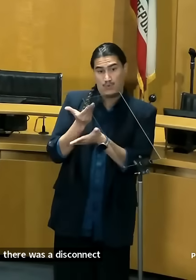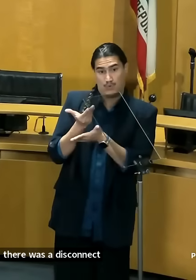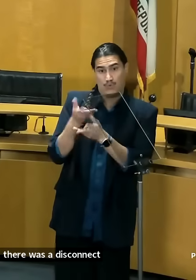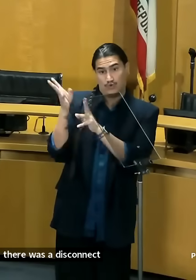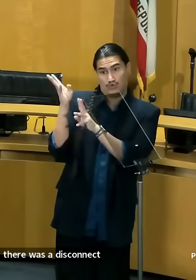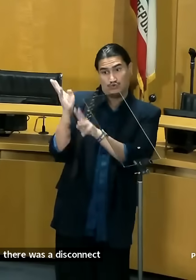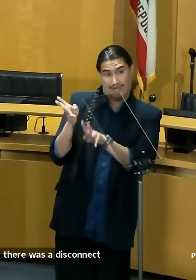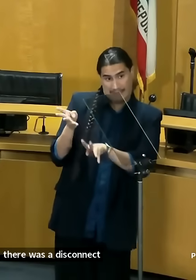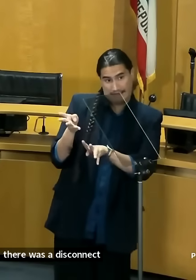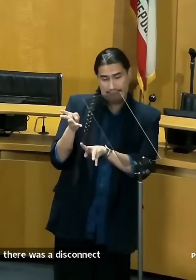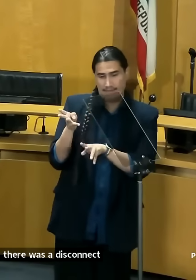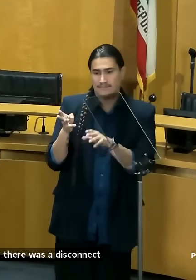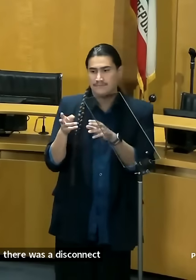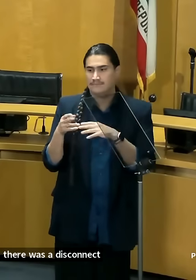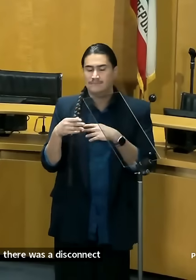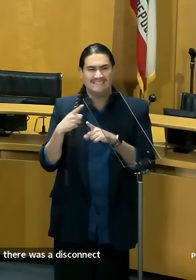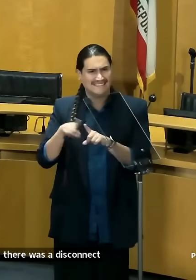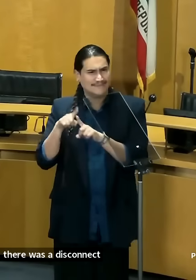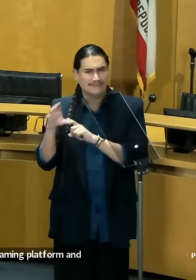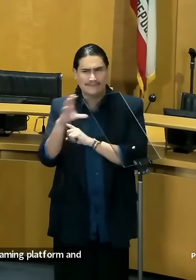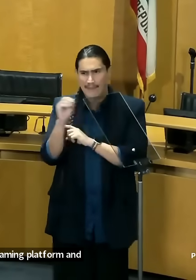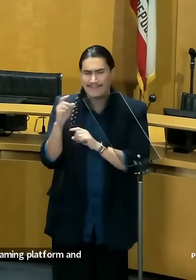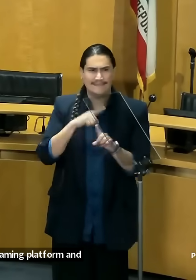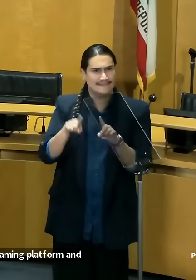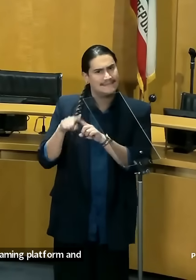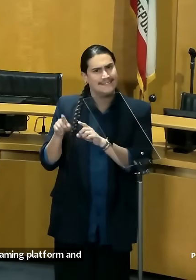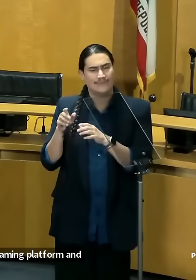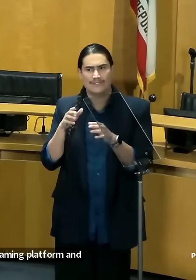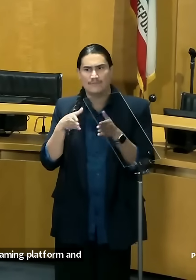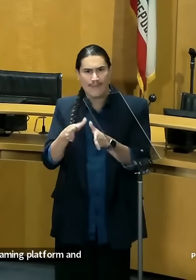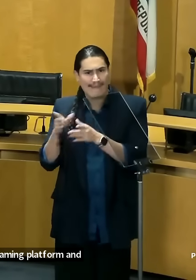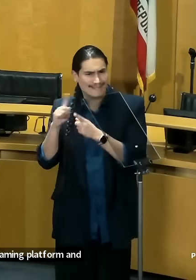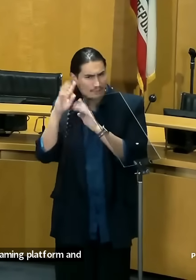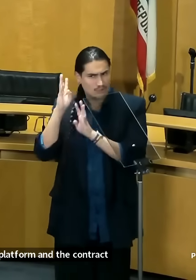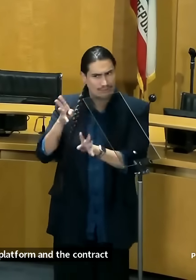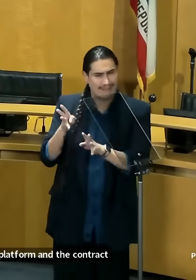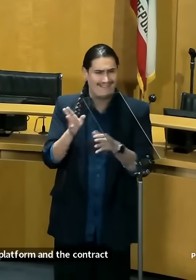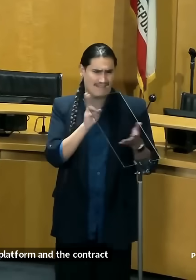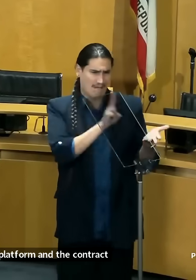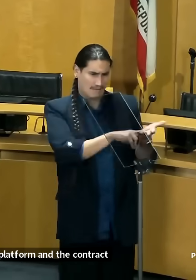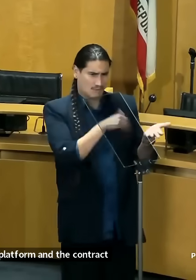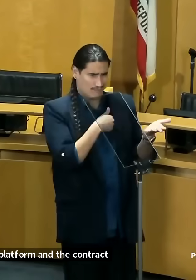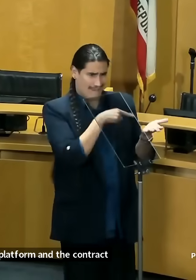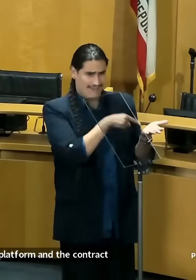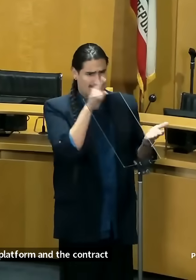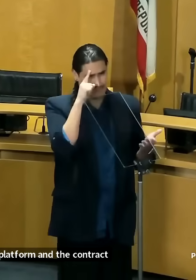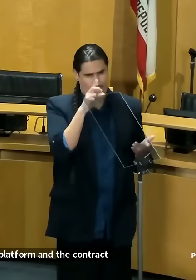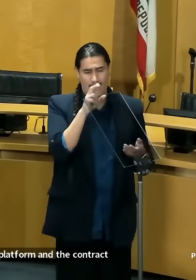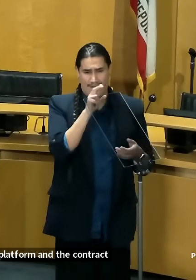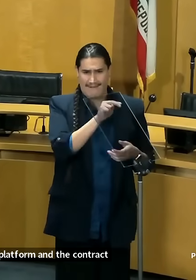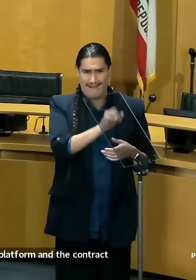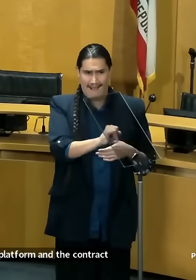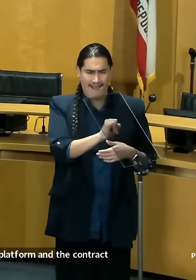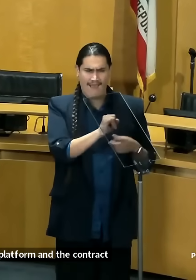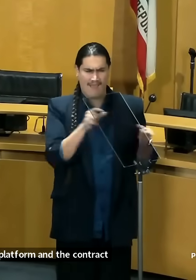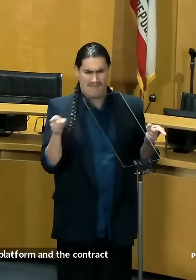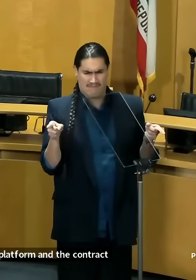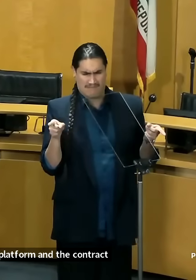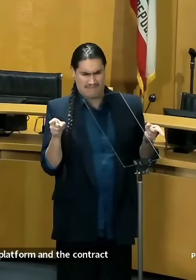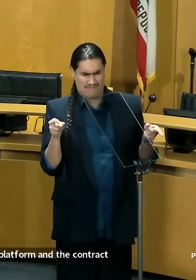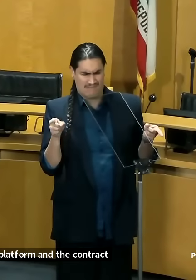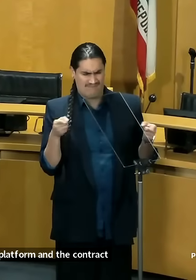streaming platform and the contract that we were working on. And I felt there was no